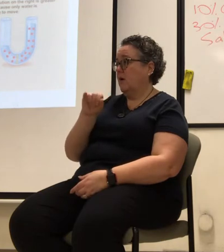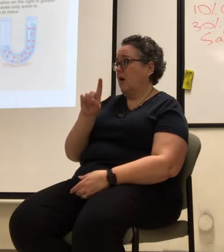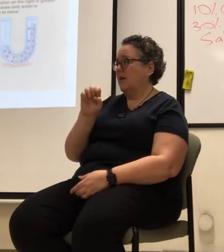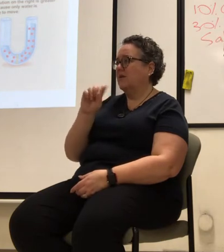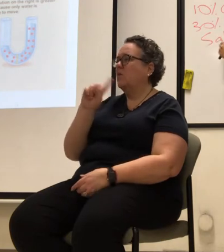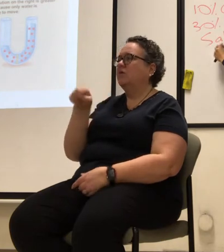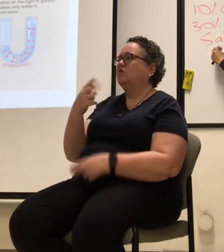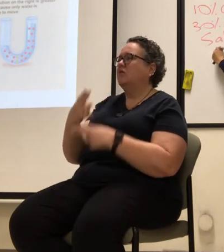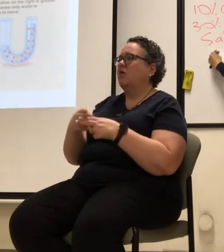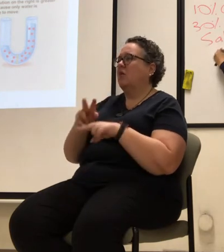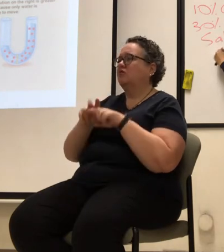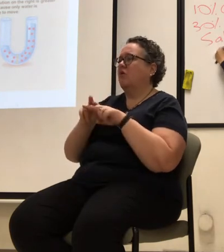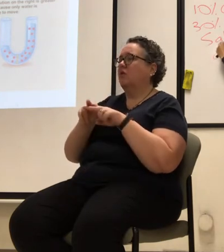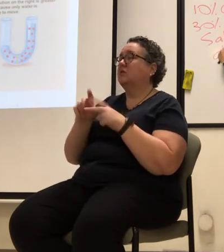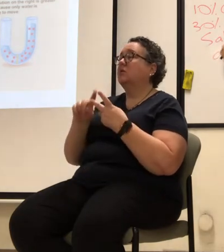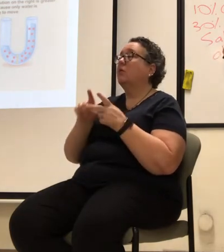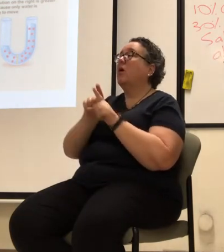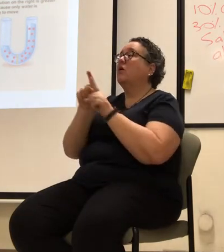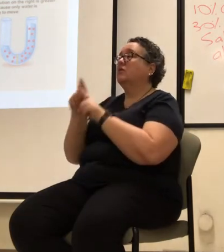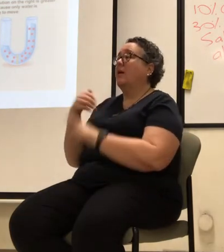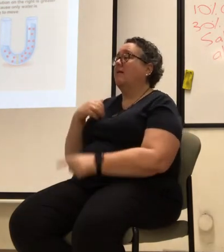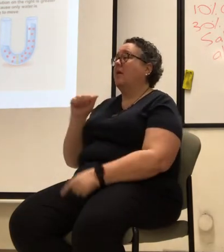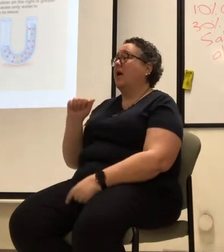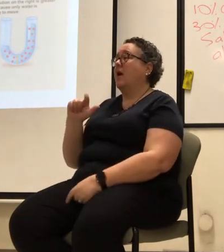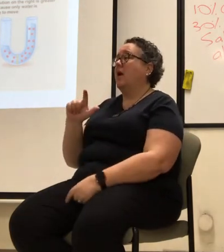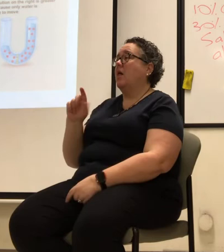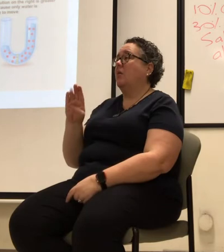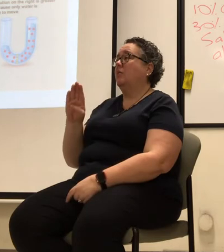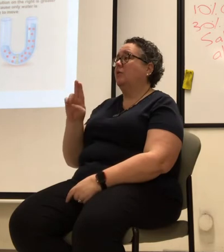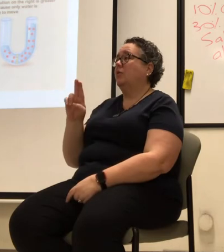We also have albumin,